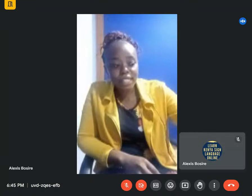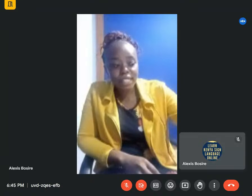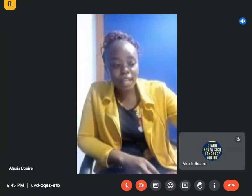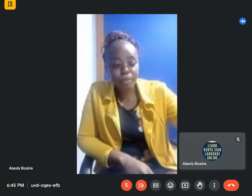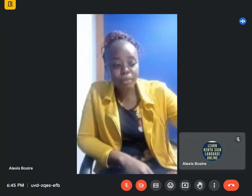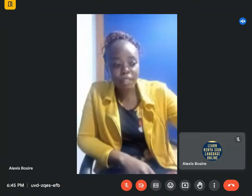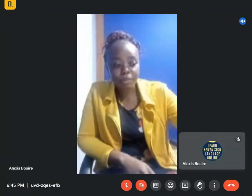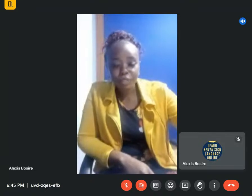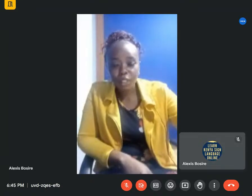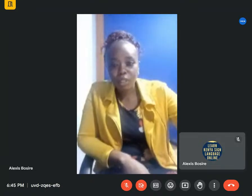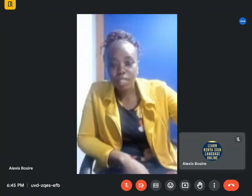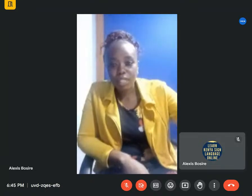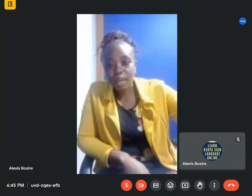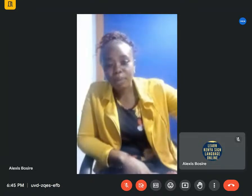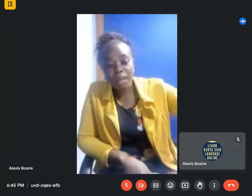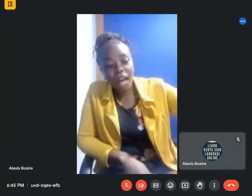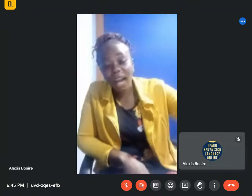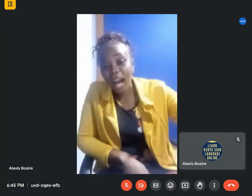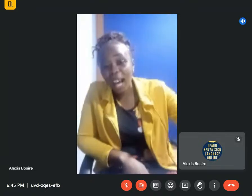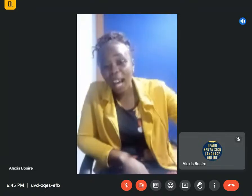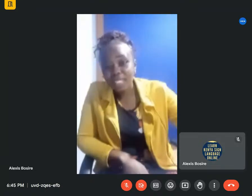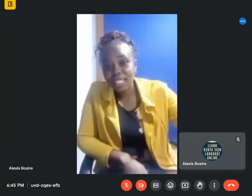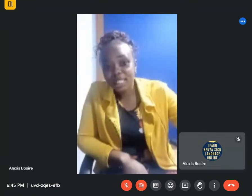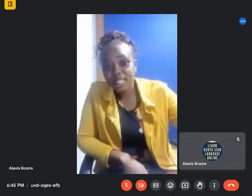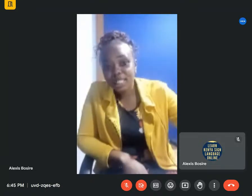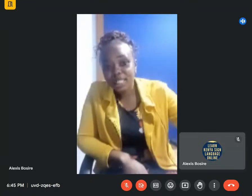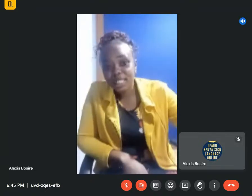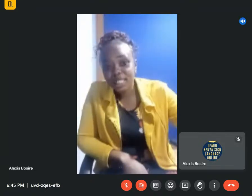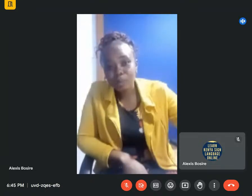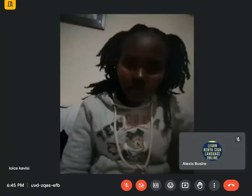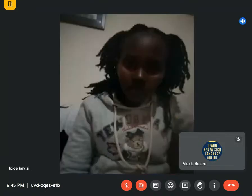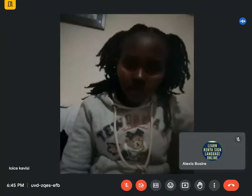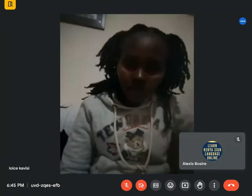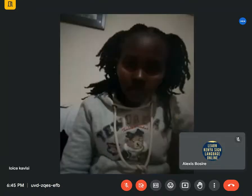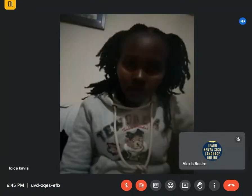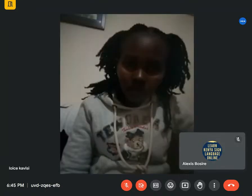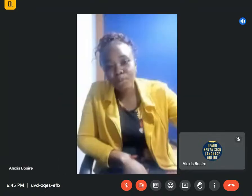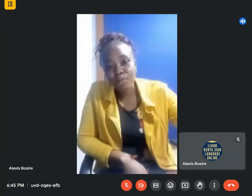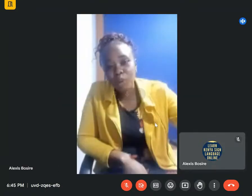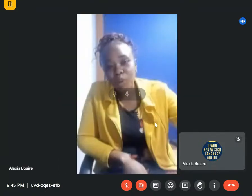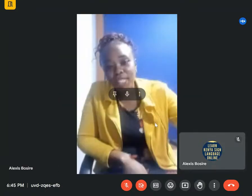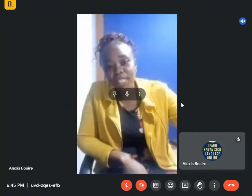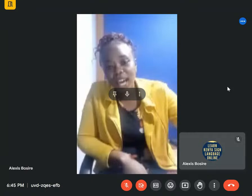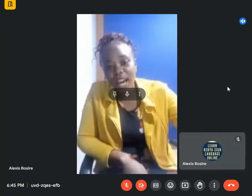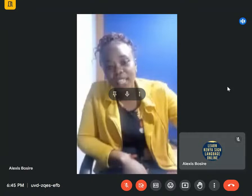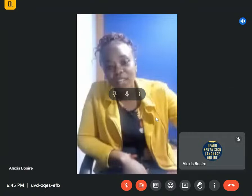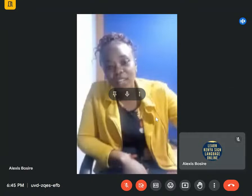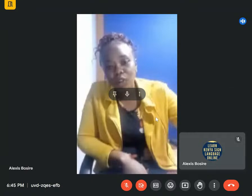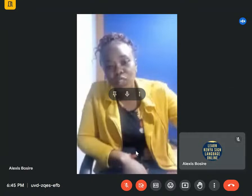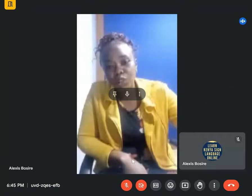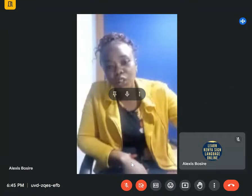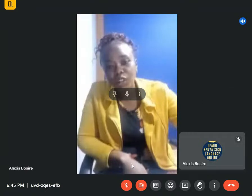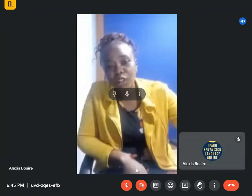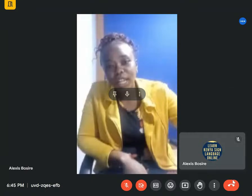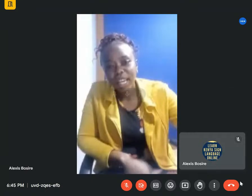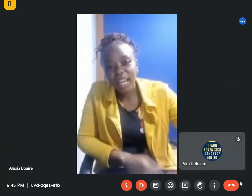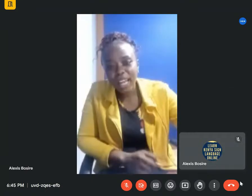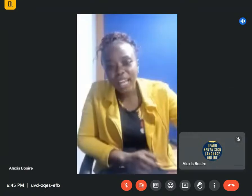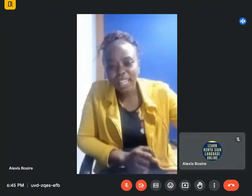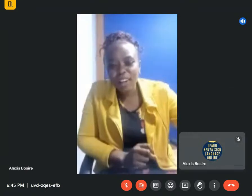send a card. We have some finger stalls there, and then you're going to kindly